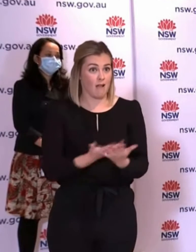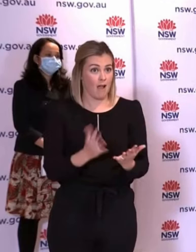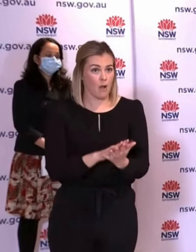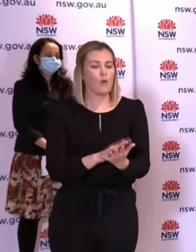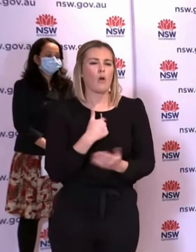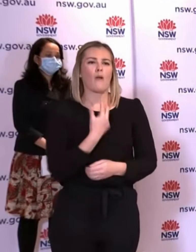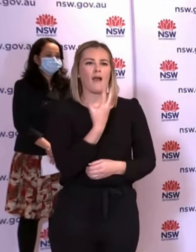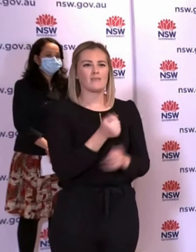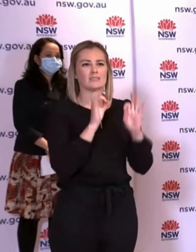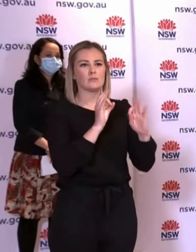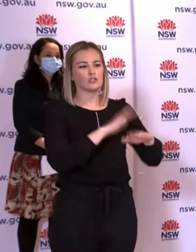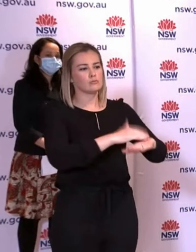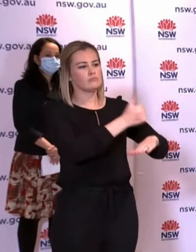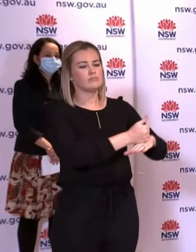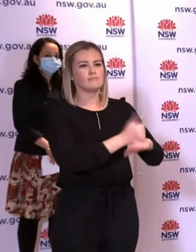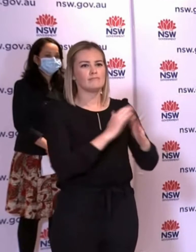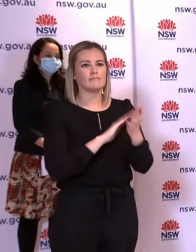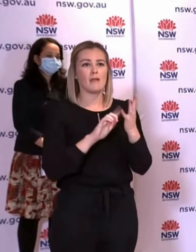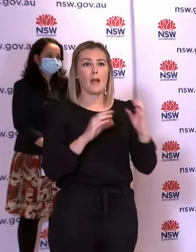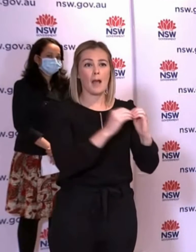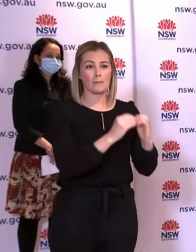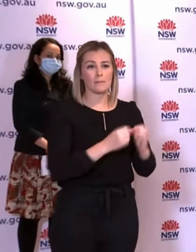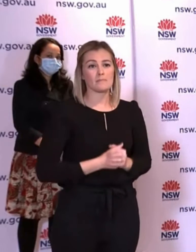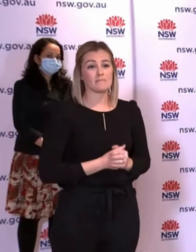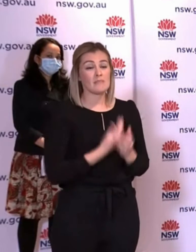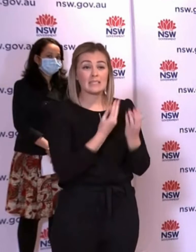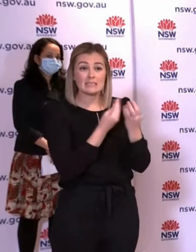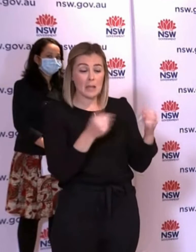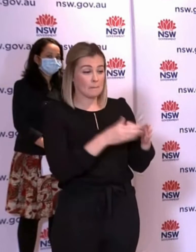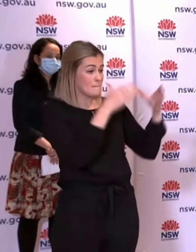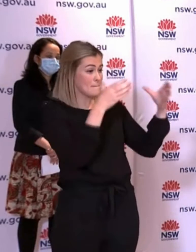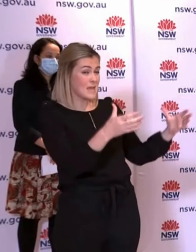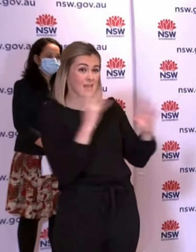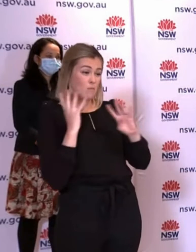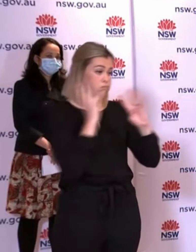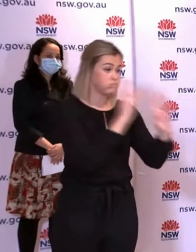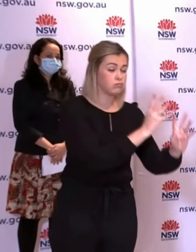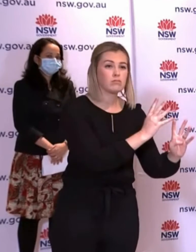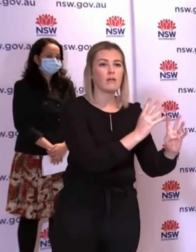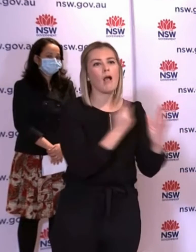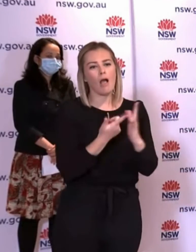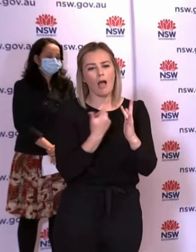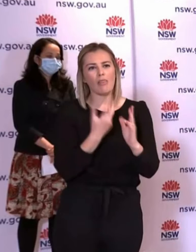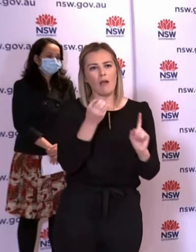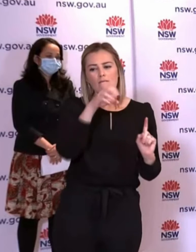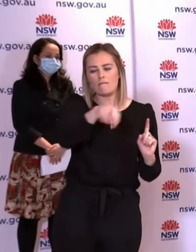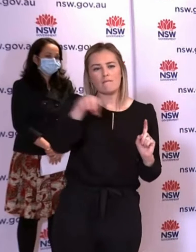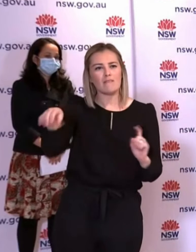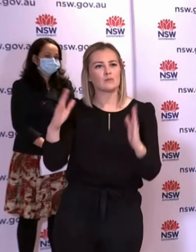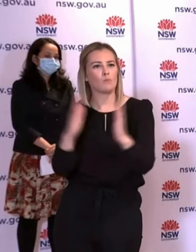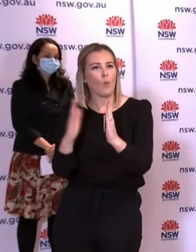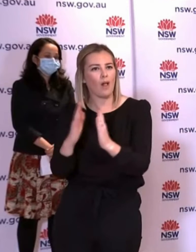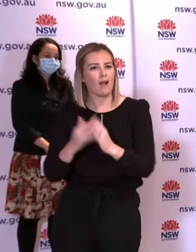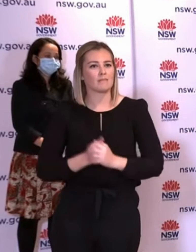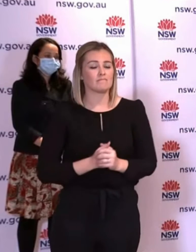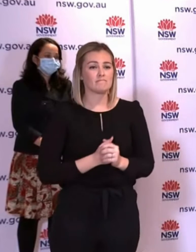centres set up, as you know. We have small centres set up as well, and everything in between. So no matter where you are,